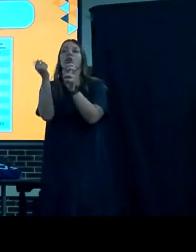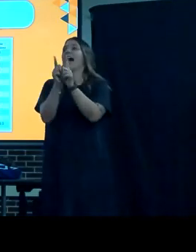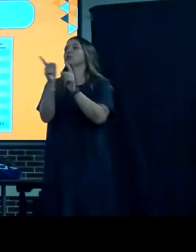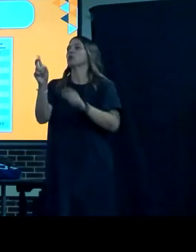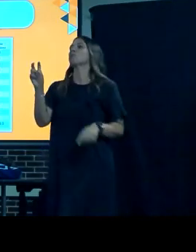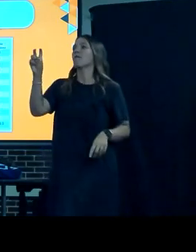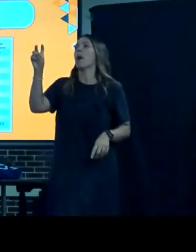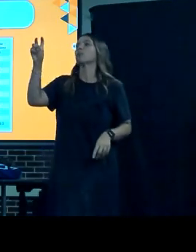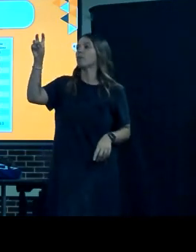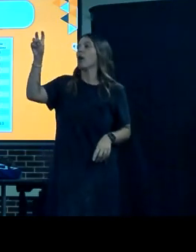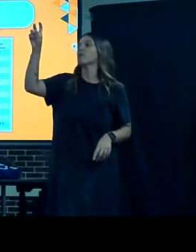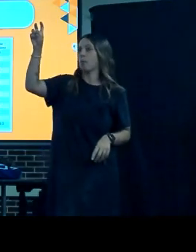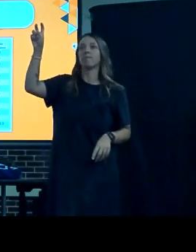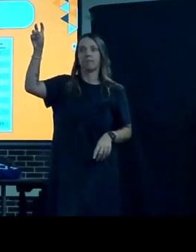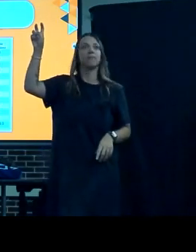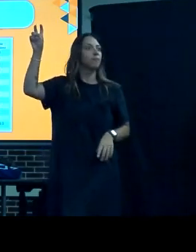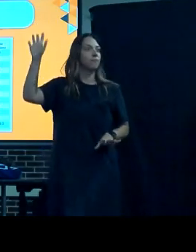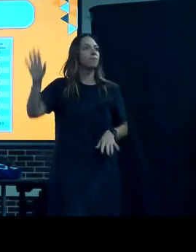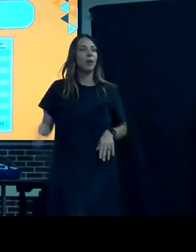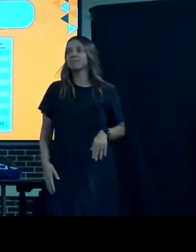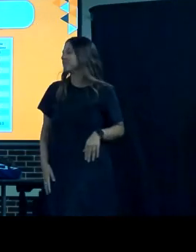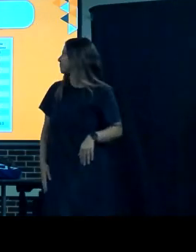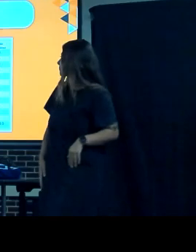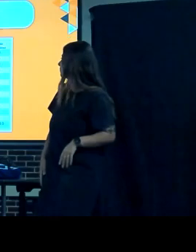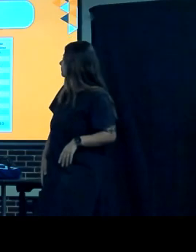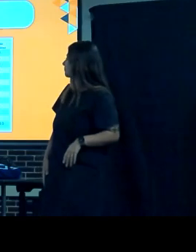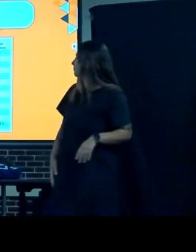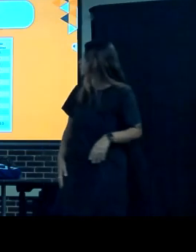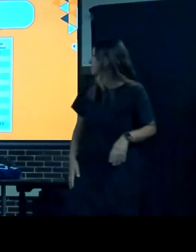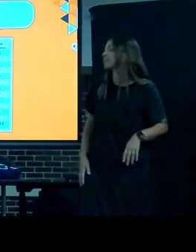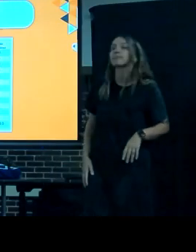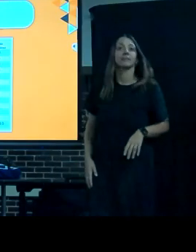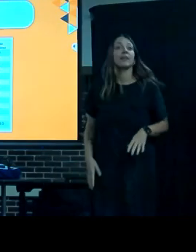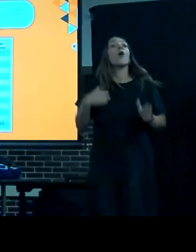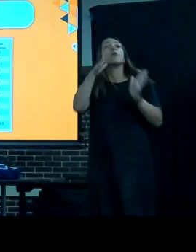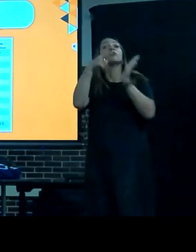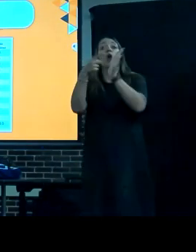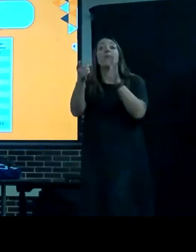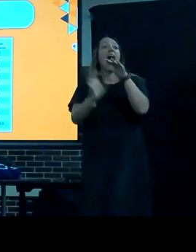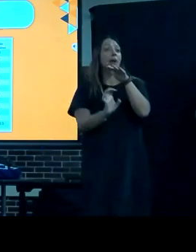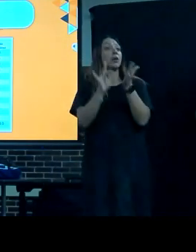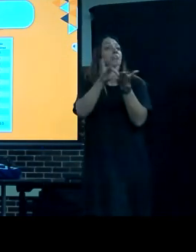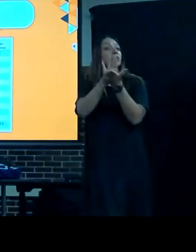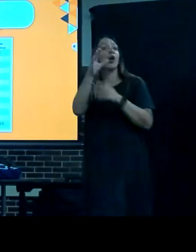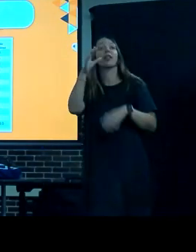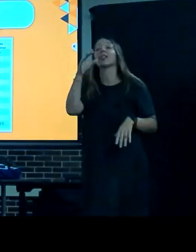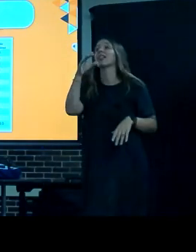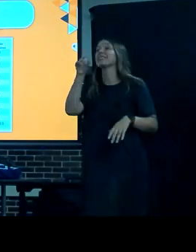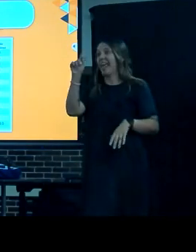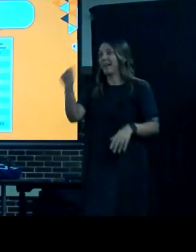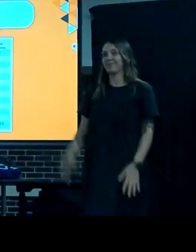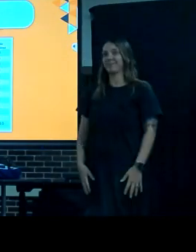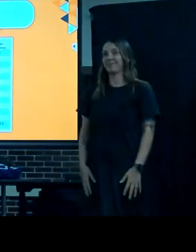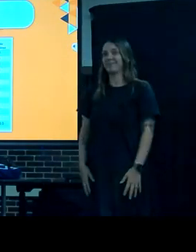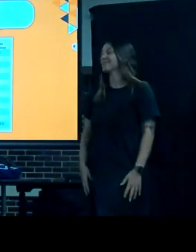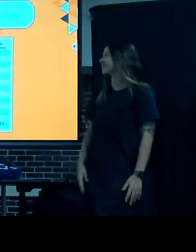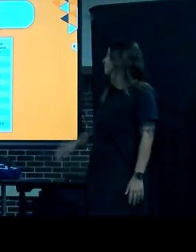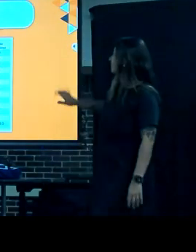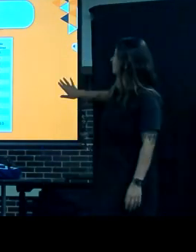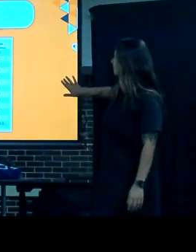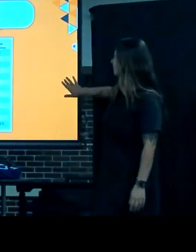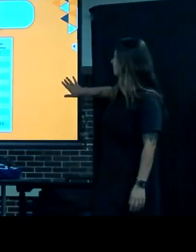So it becomes more difficult as you move up. So you see more of those letters within our smaller children. So